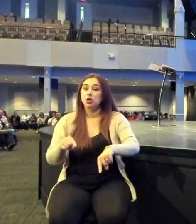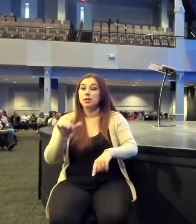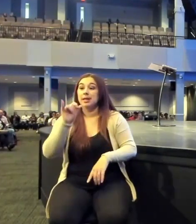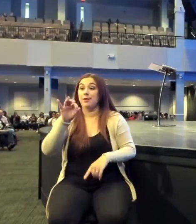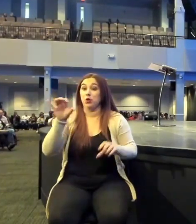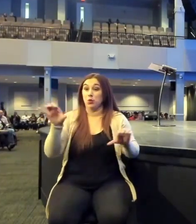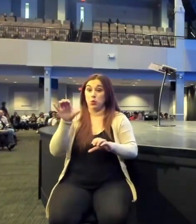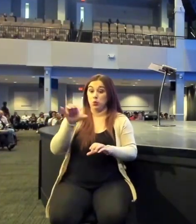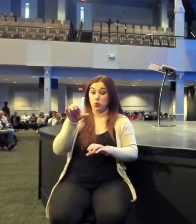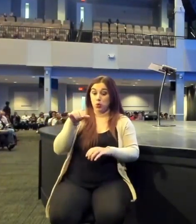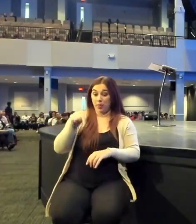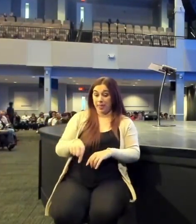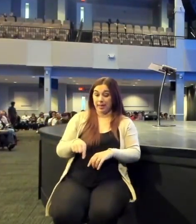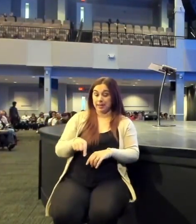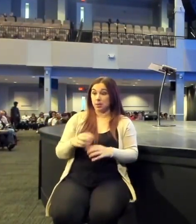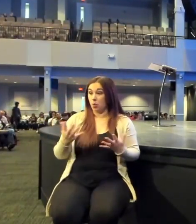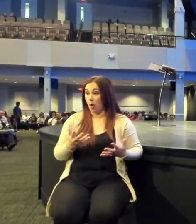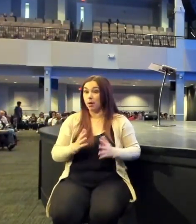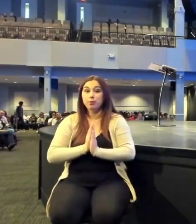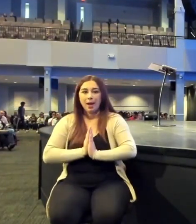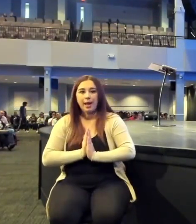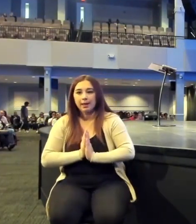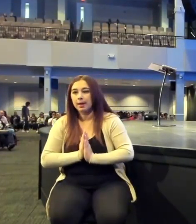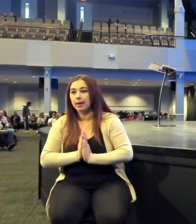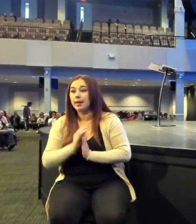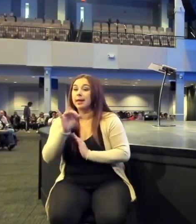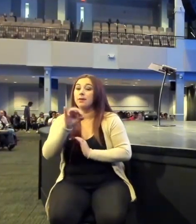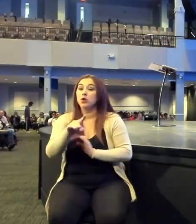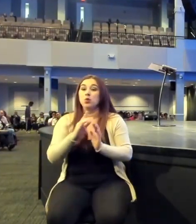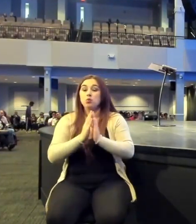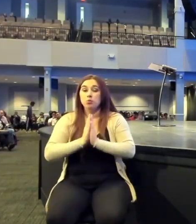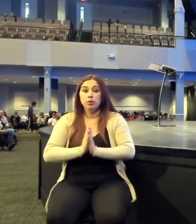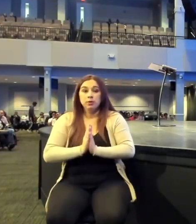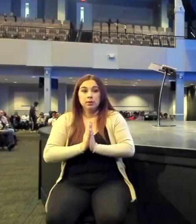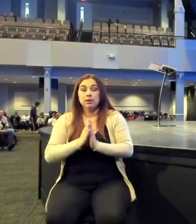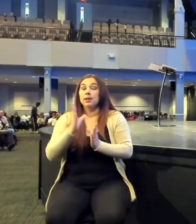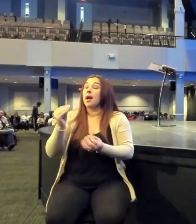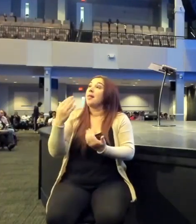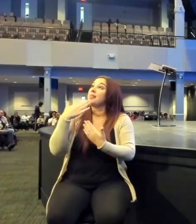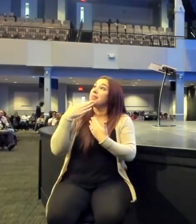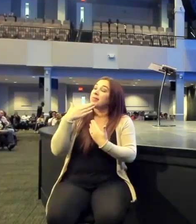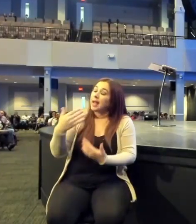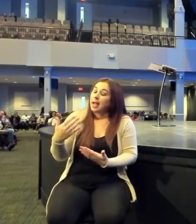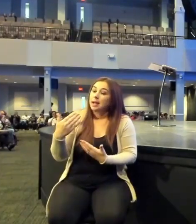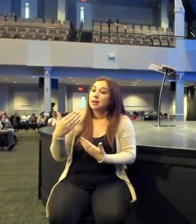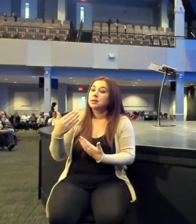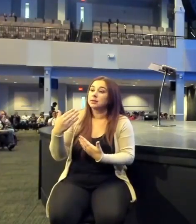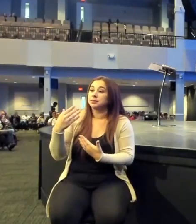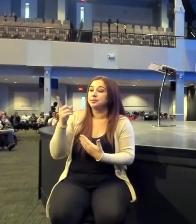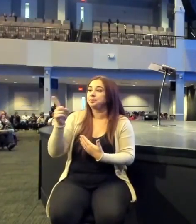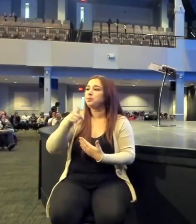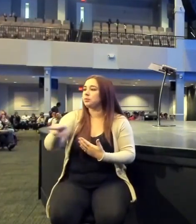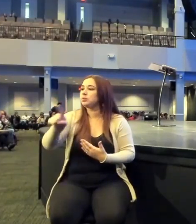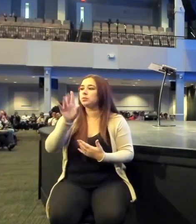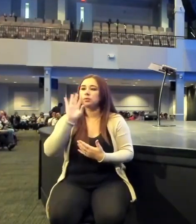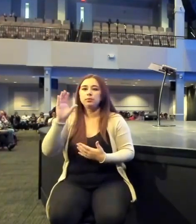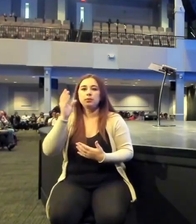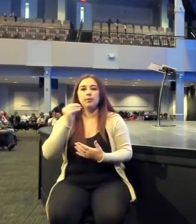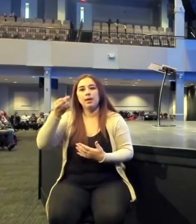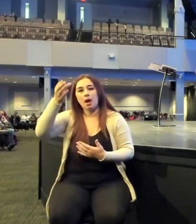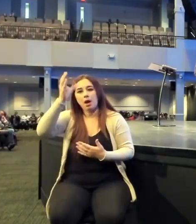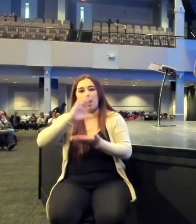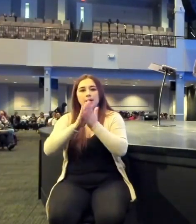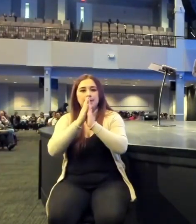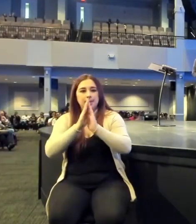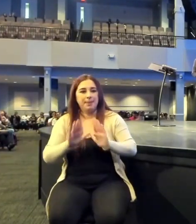do this, what? If you do what? Pray and thank. If you do this, you will experience God's